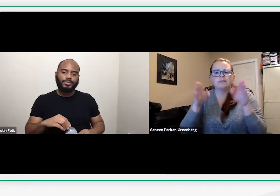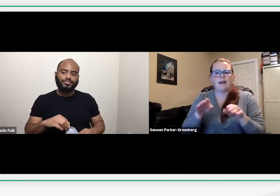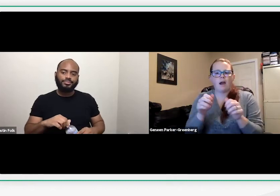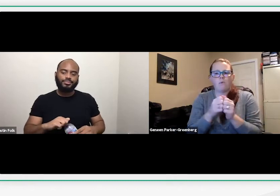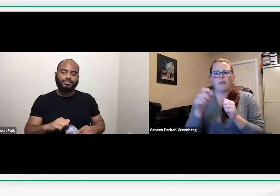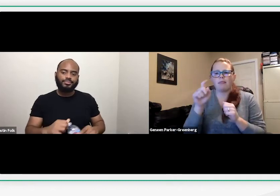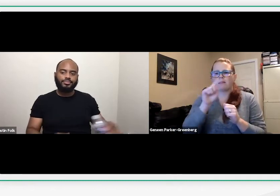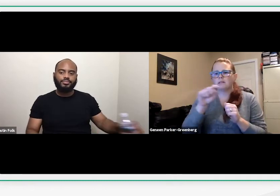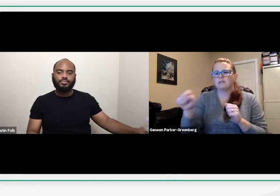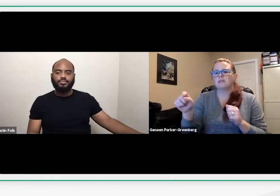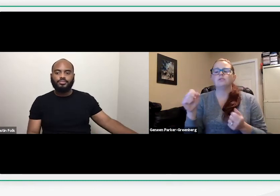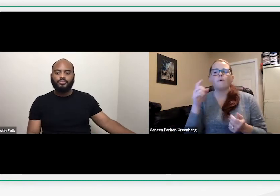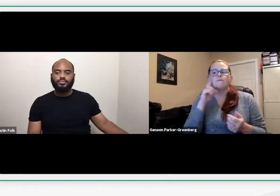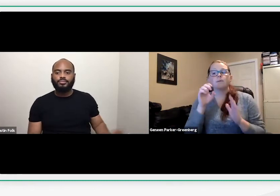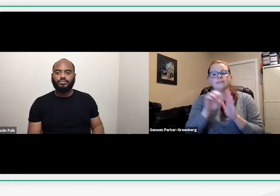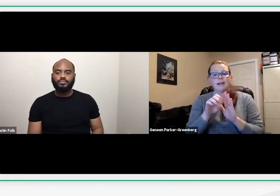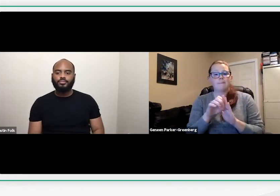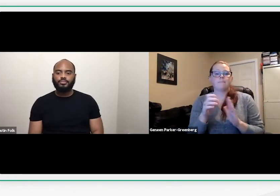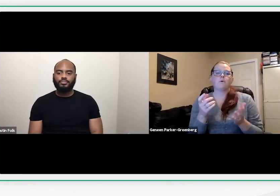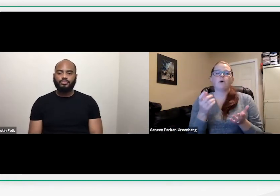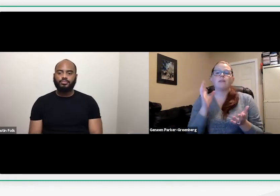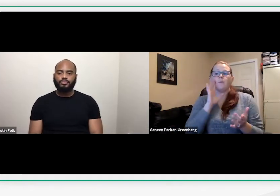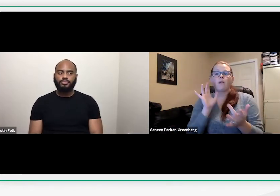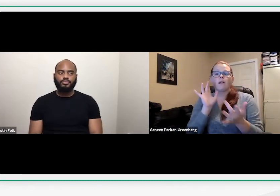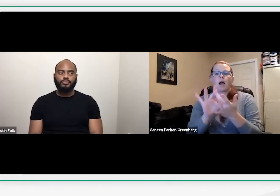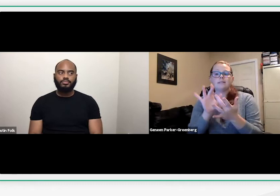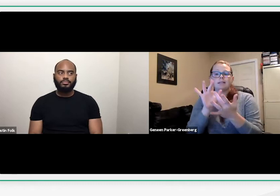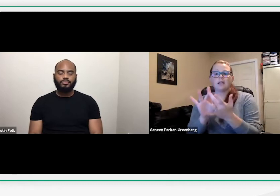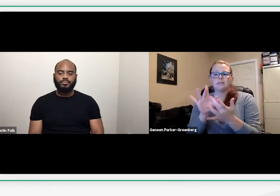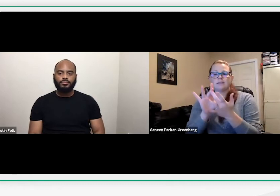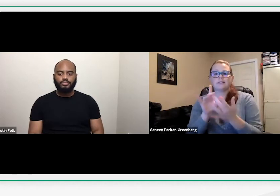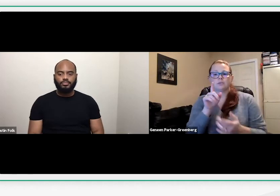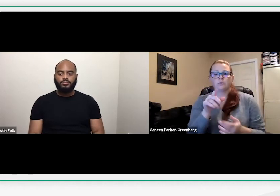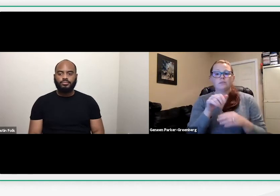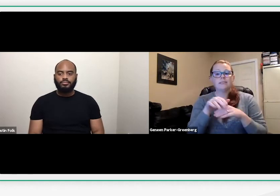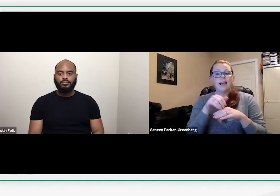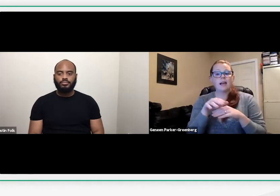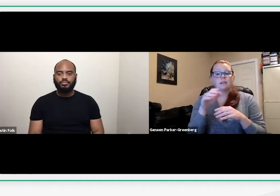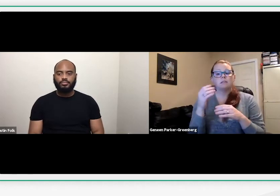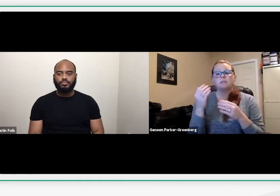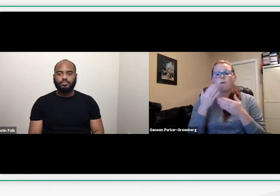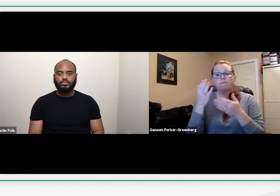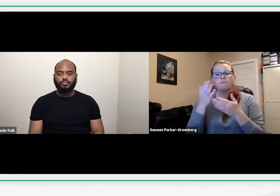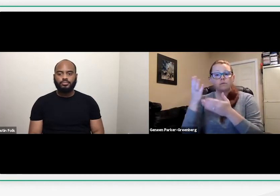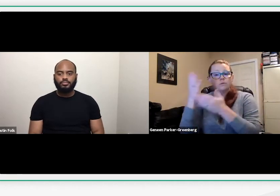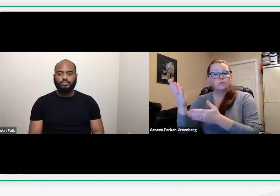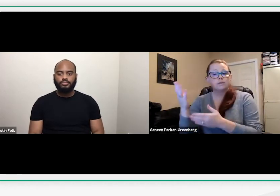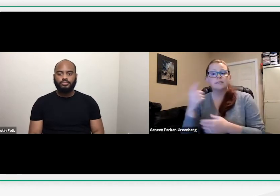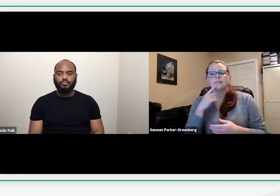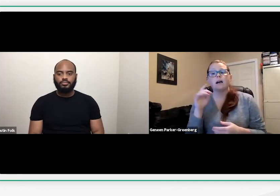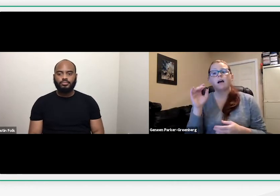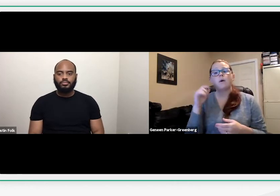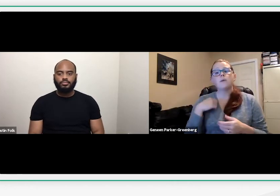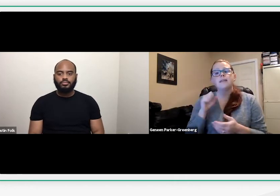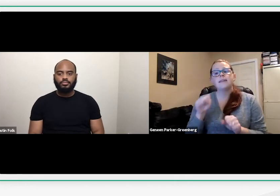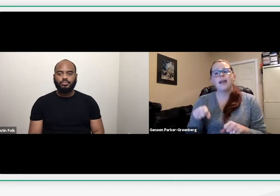debts and rather settle with these companies. So, for example, what they'll do is they'll contact